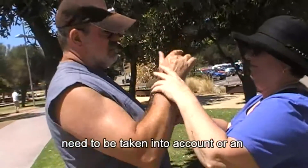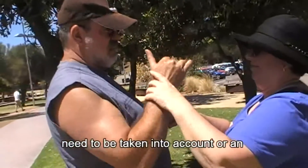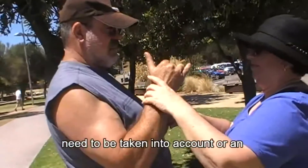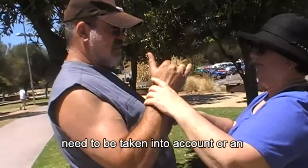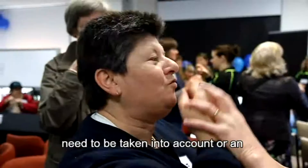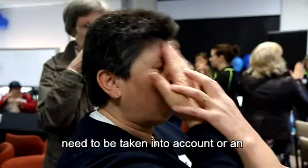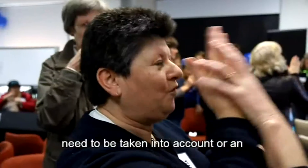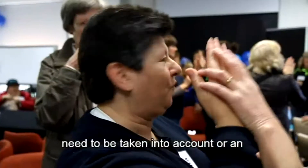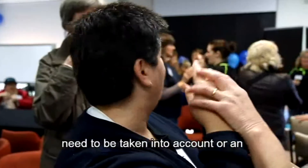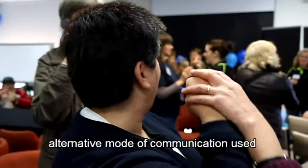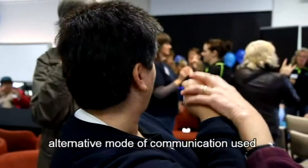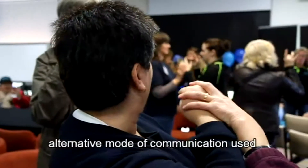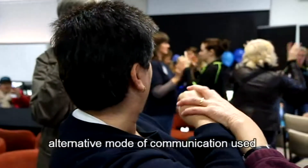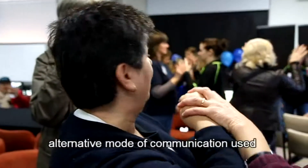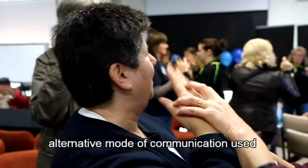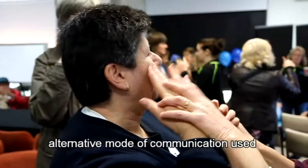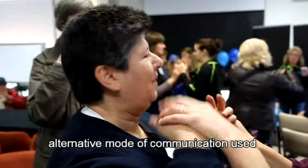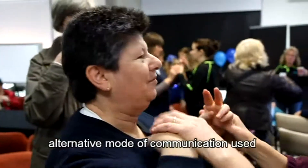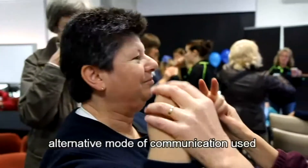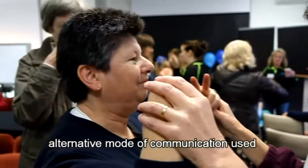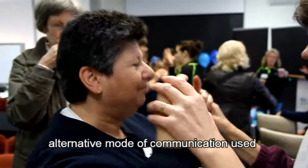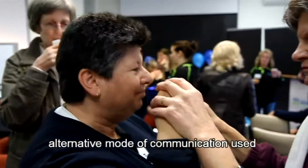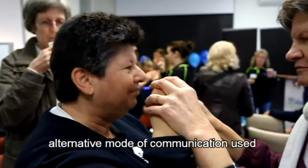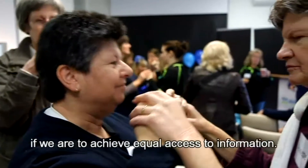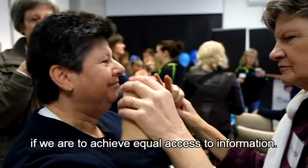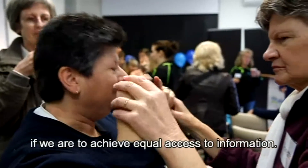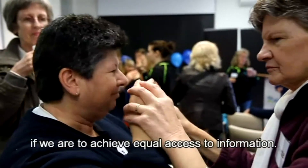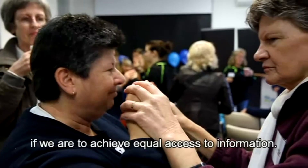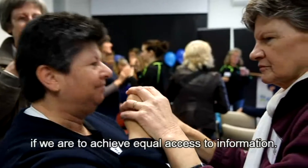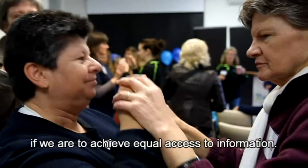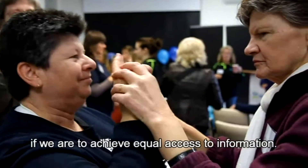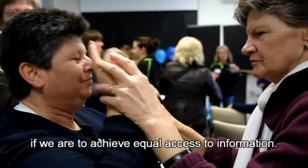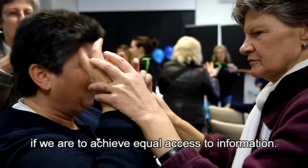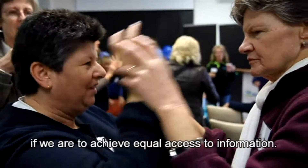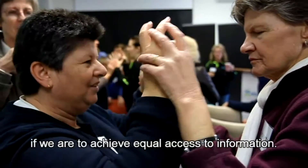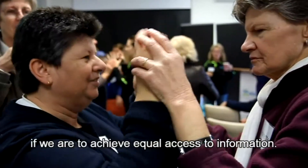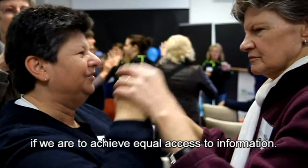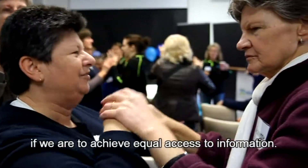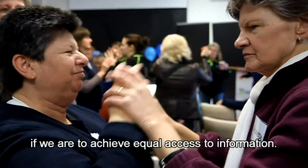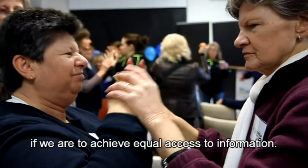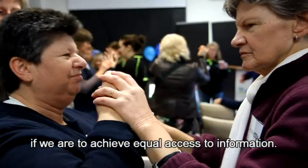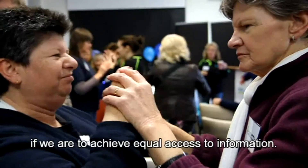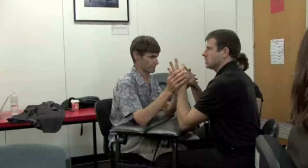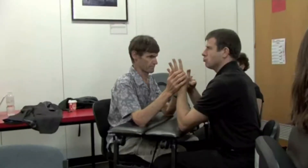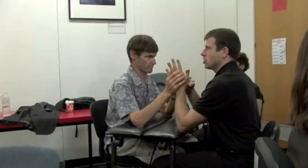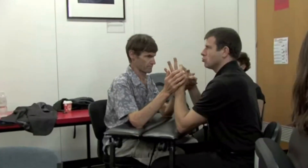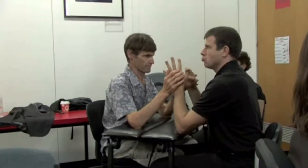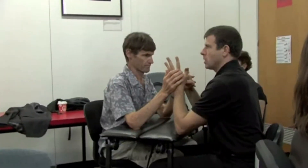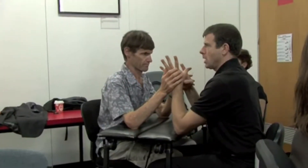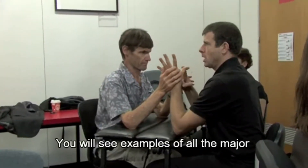account or an alternative mode of communication used if we are to achieve equal access to information. You will